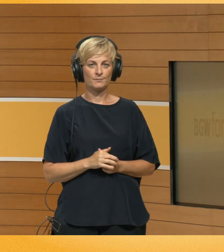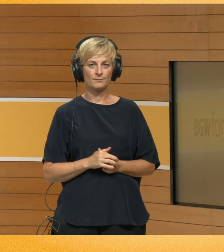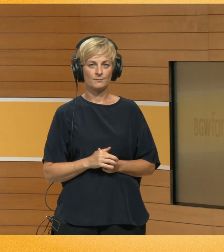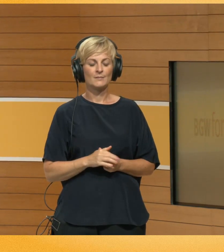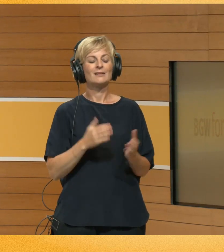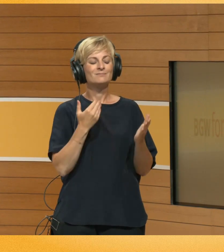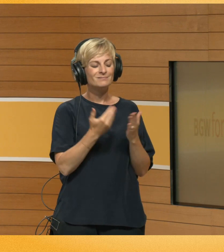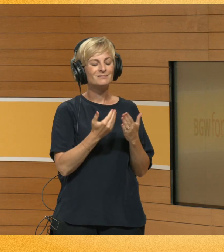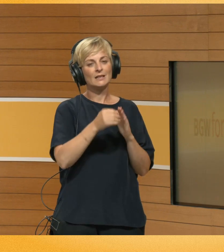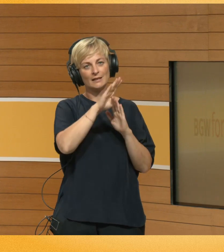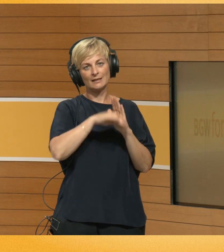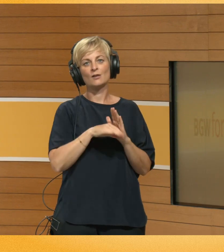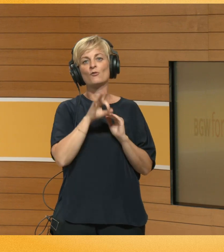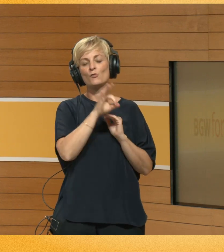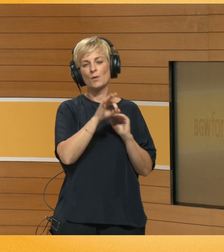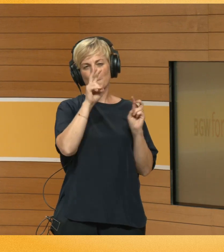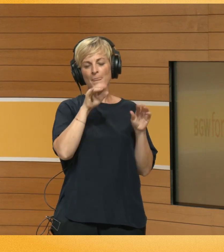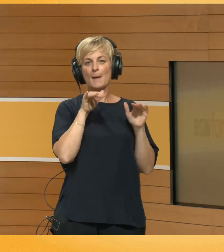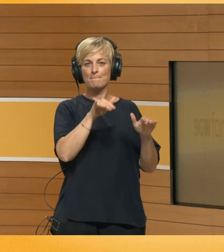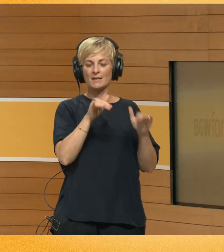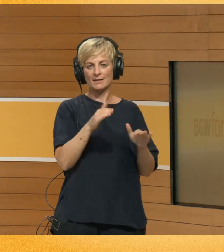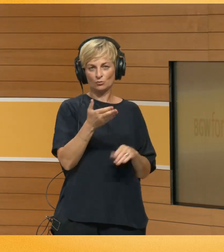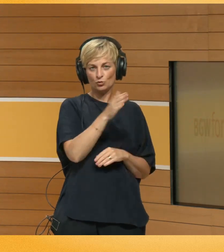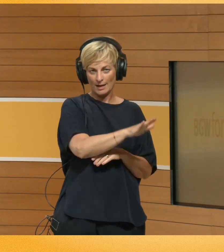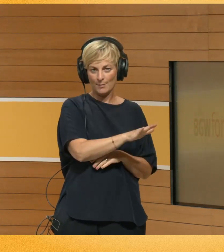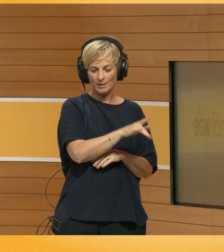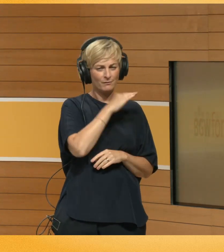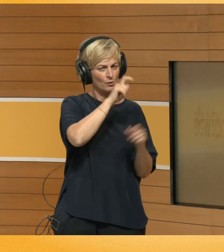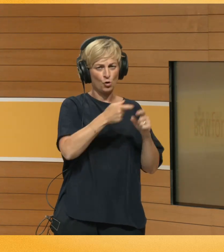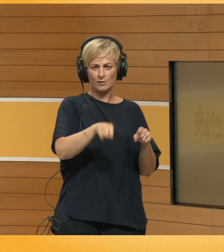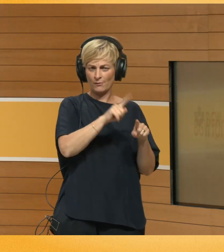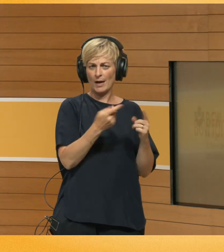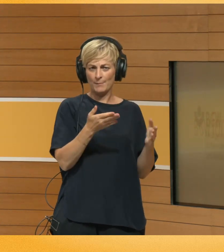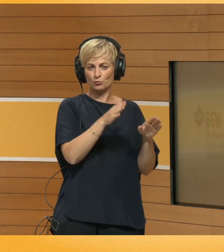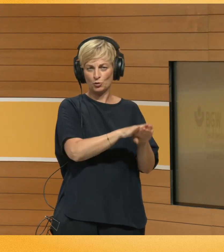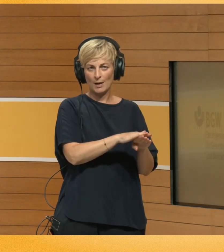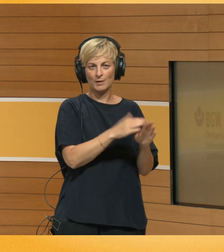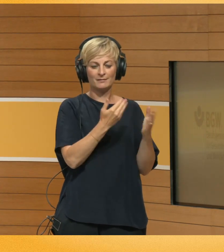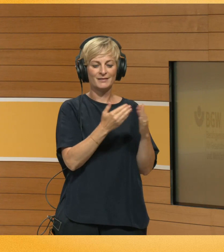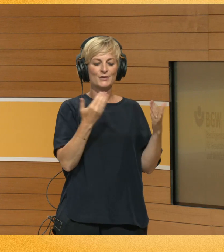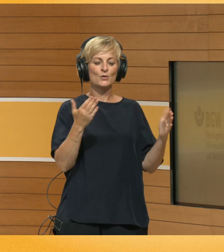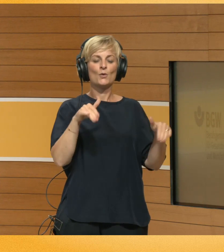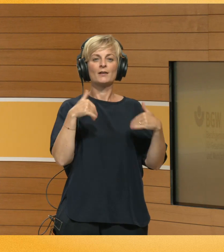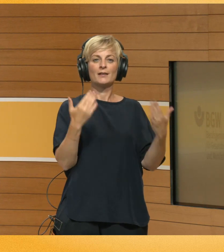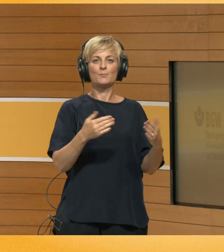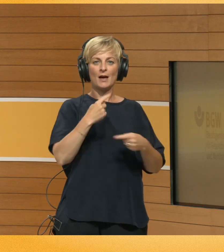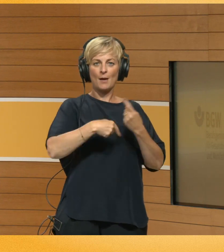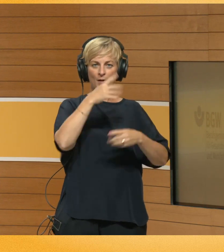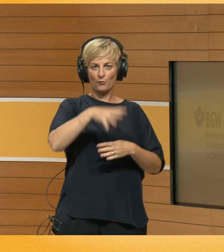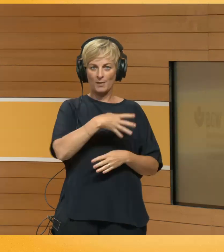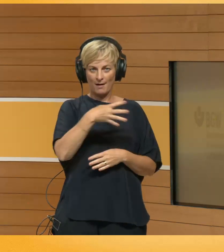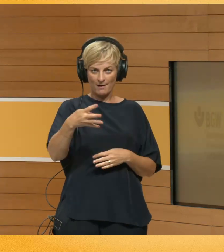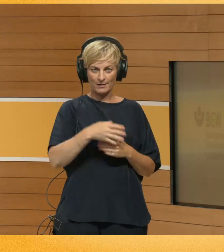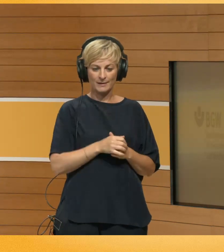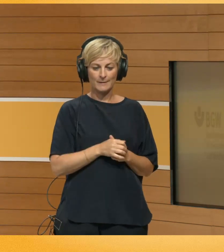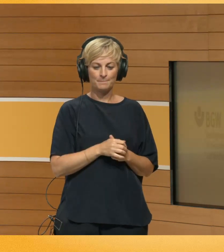event flowchart, then you have the body collection point in red. So now we have what we call the containers, refrigerated containers. So,